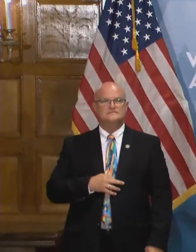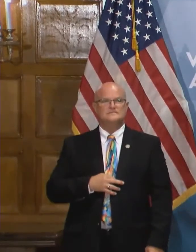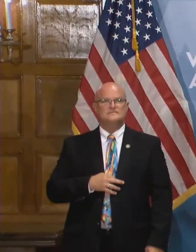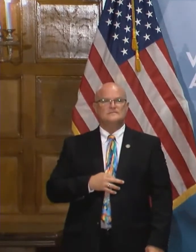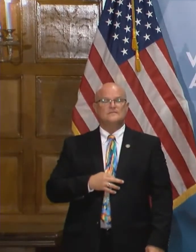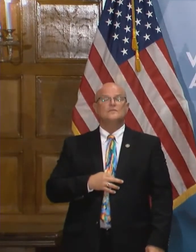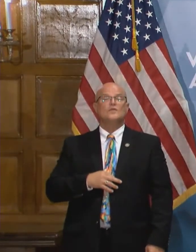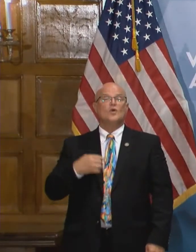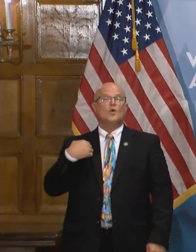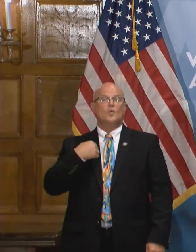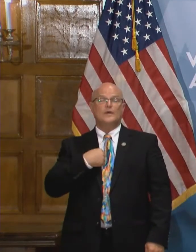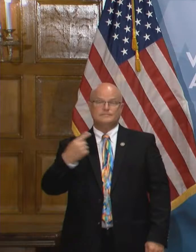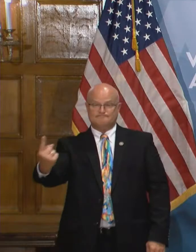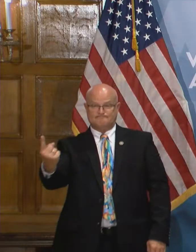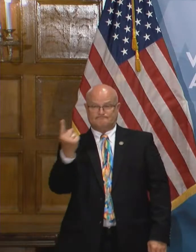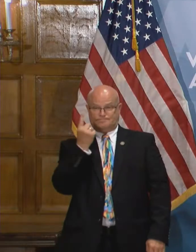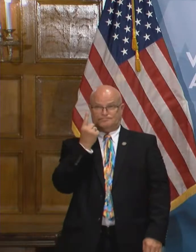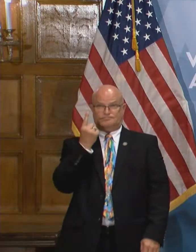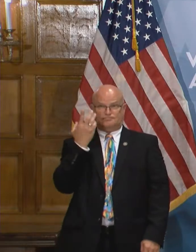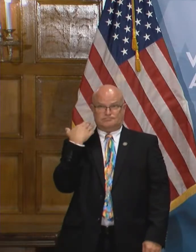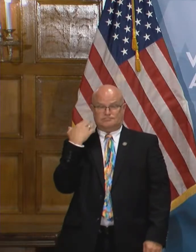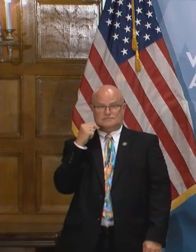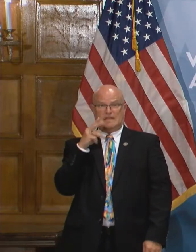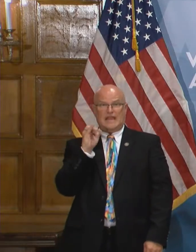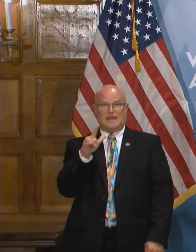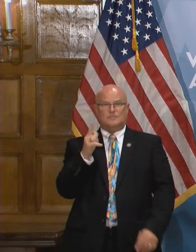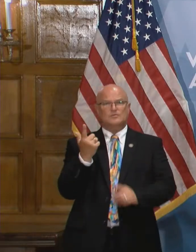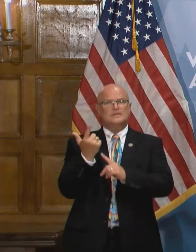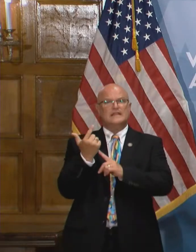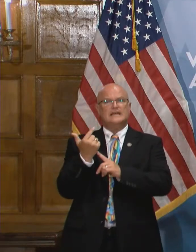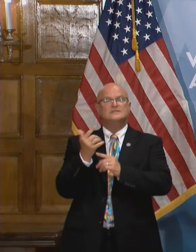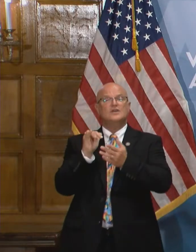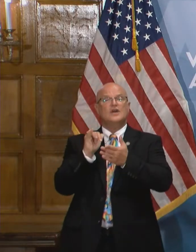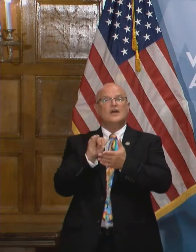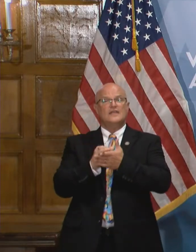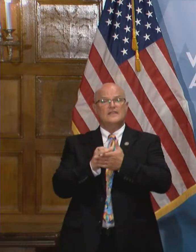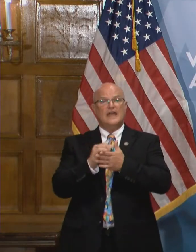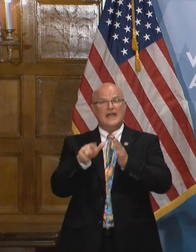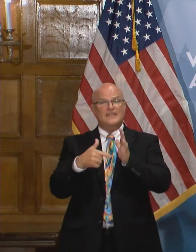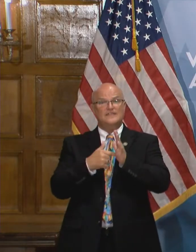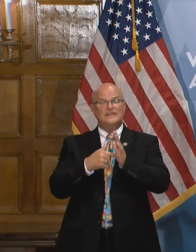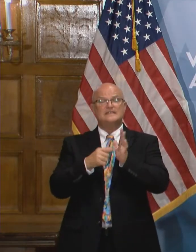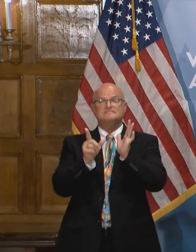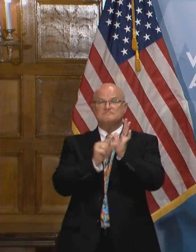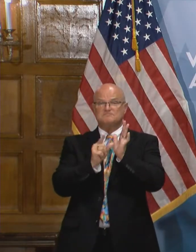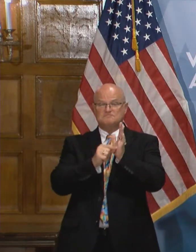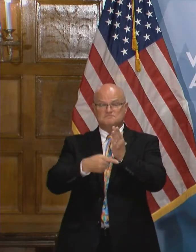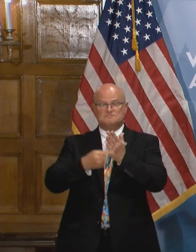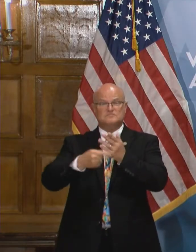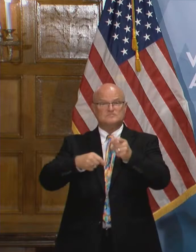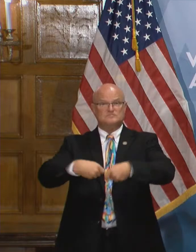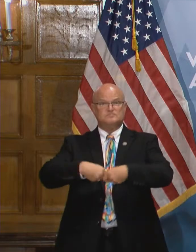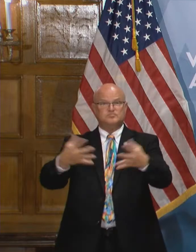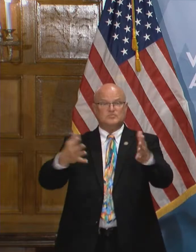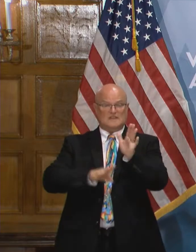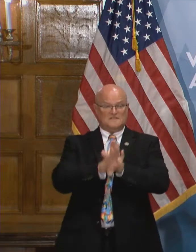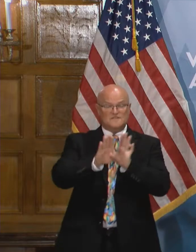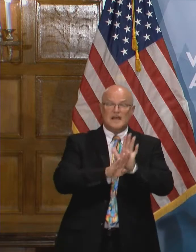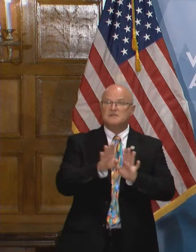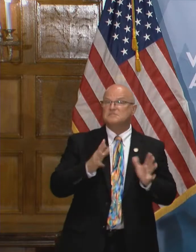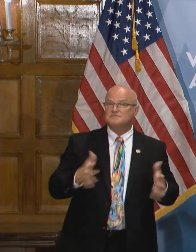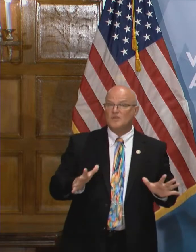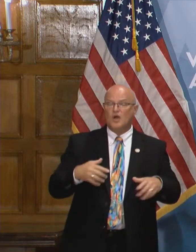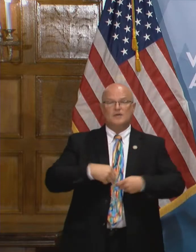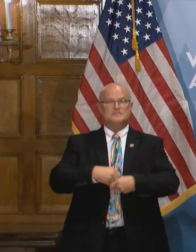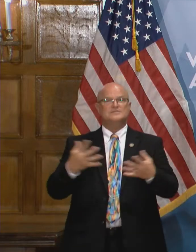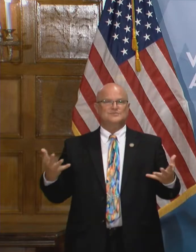So we were approached in April of last year that there was this type of publication had been developed and had already